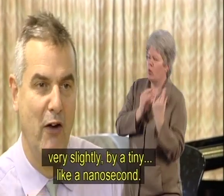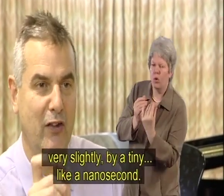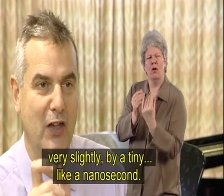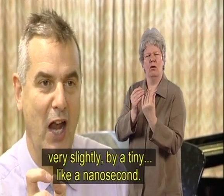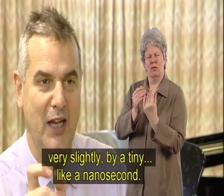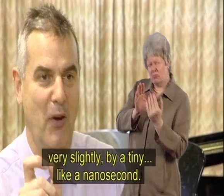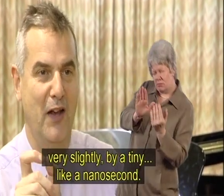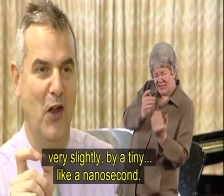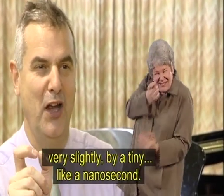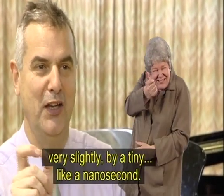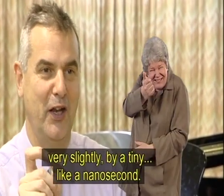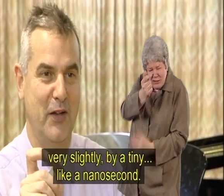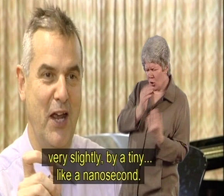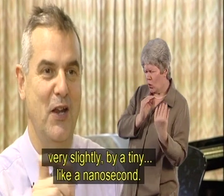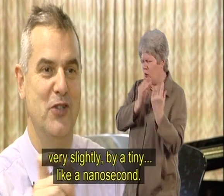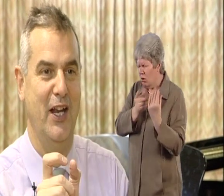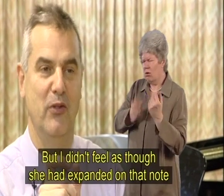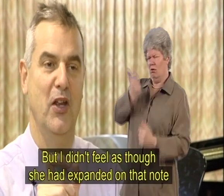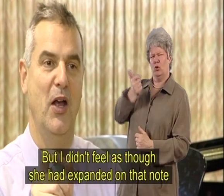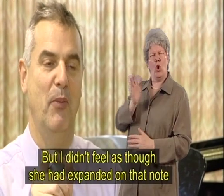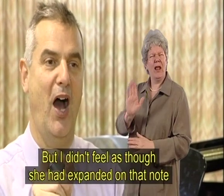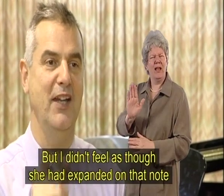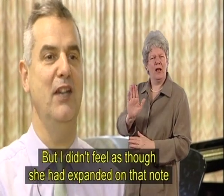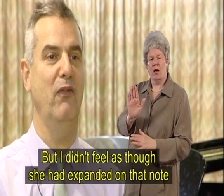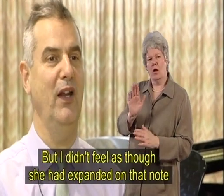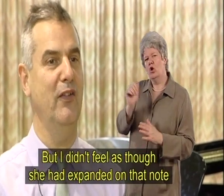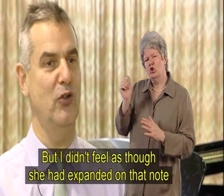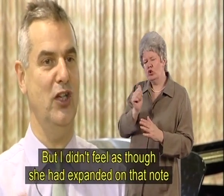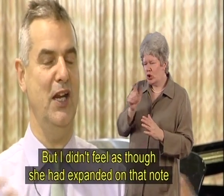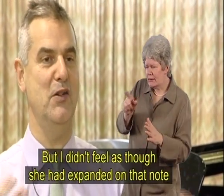prematurely, very slightly, by a tiny, like a nanosecond,